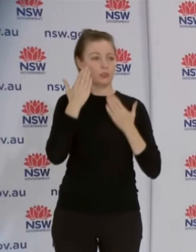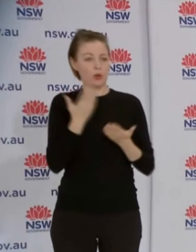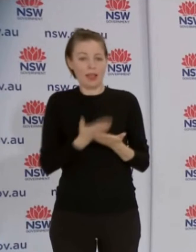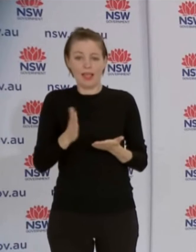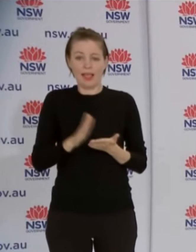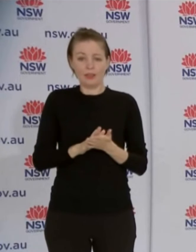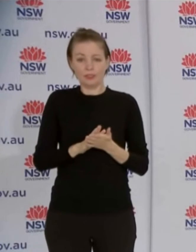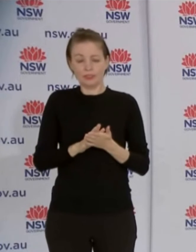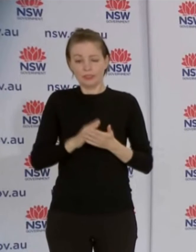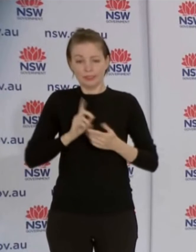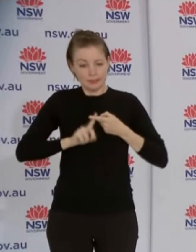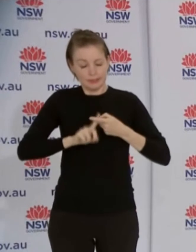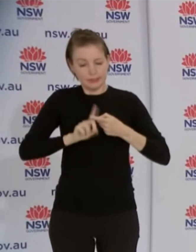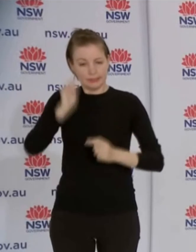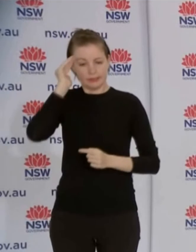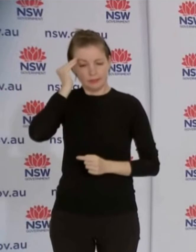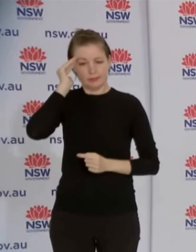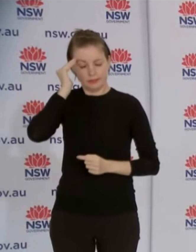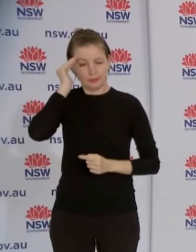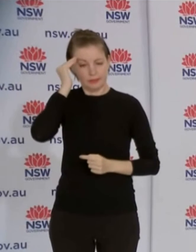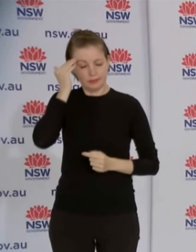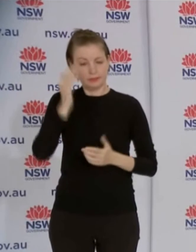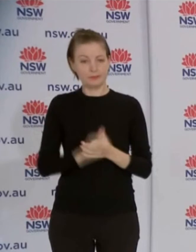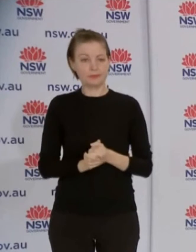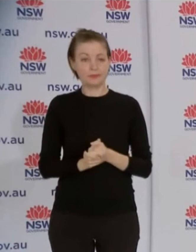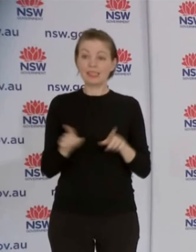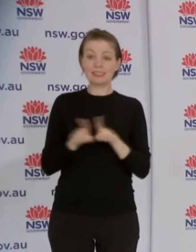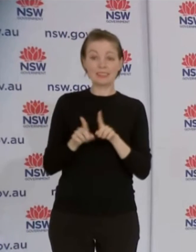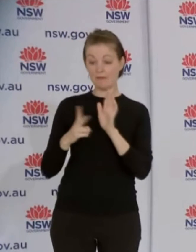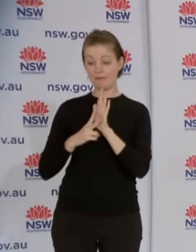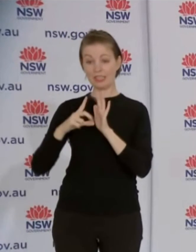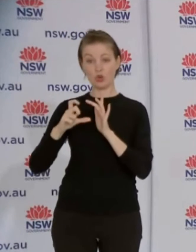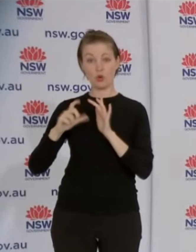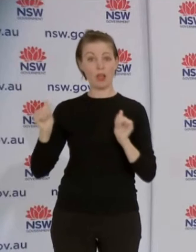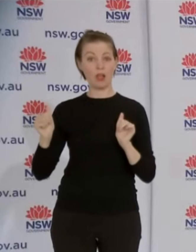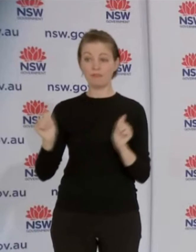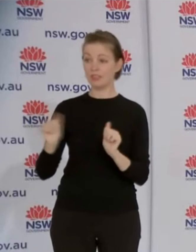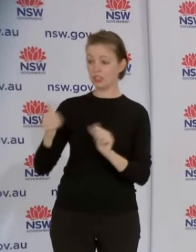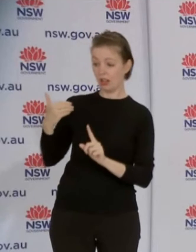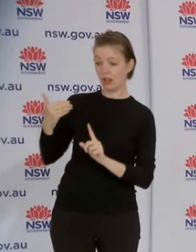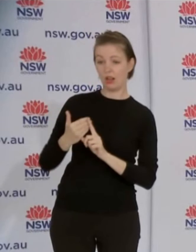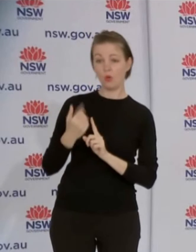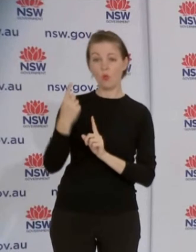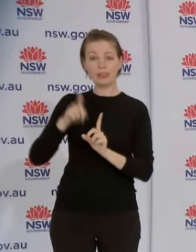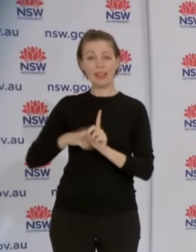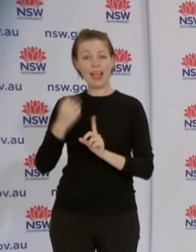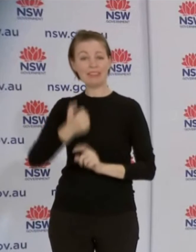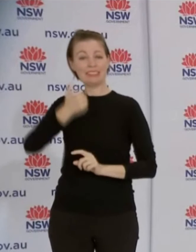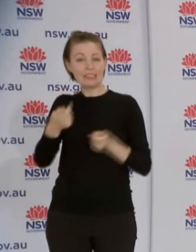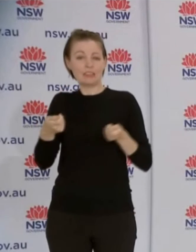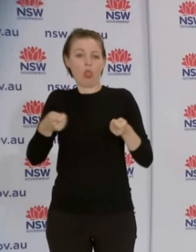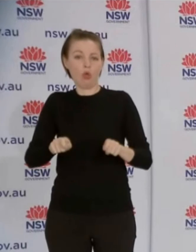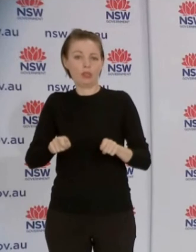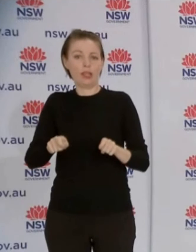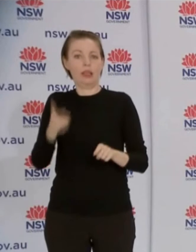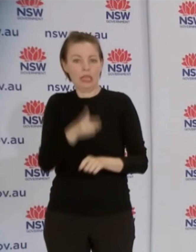And Victoria's going through the same. And Victoria's had 6 major lockdowns. So life is difficult, and what we have to do